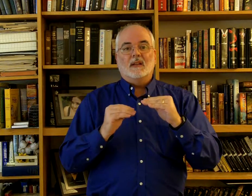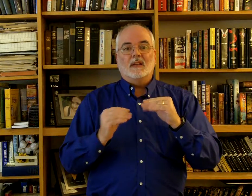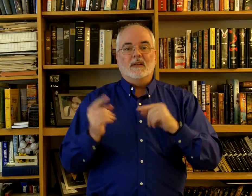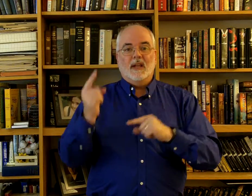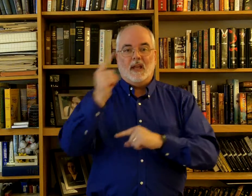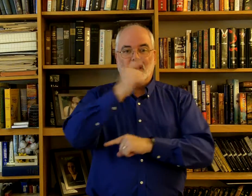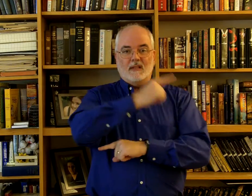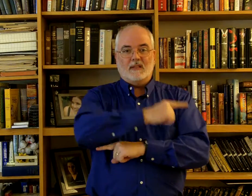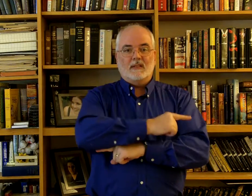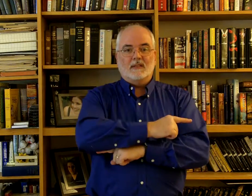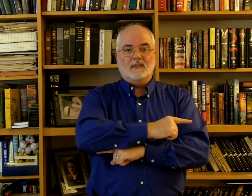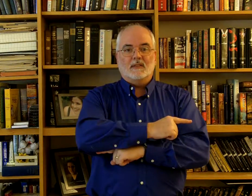Days.